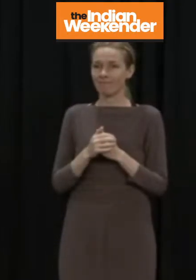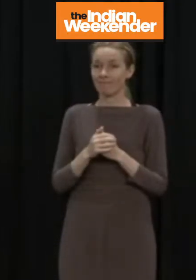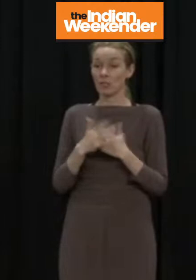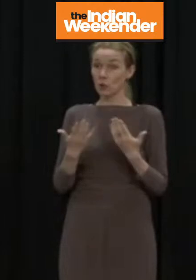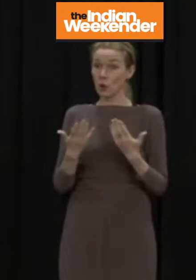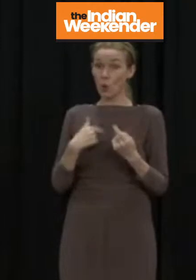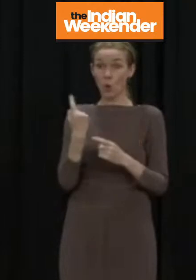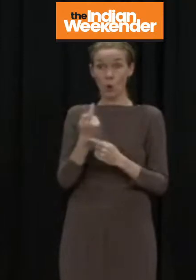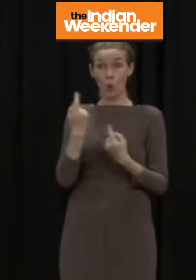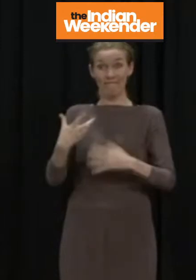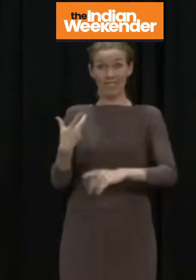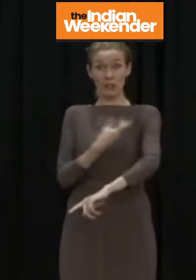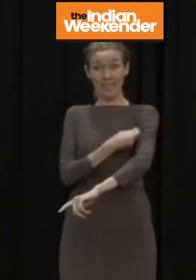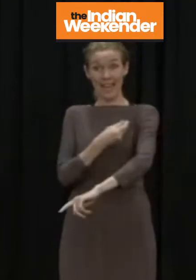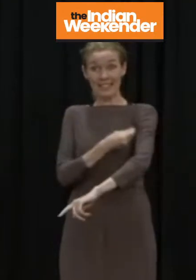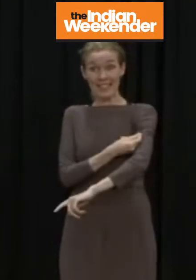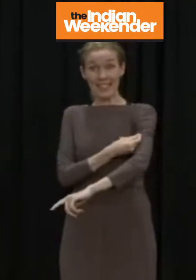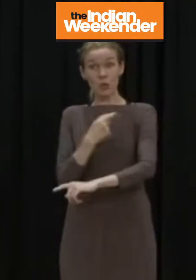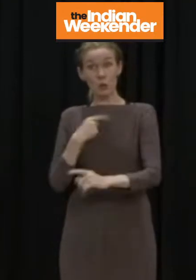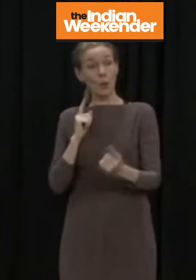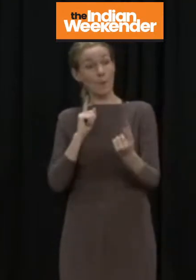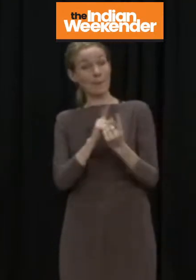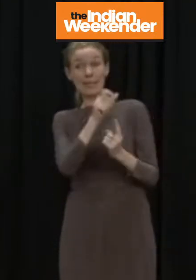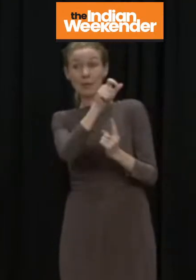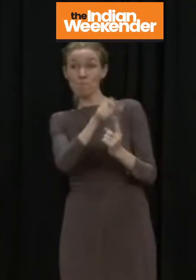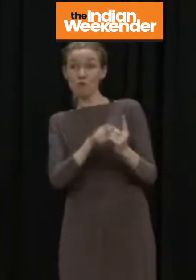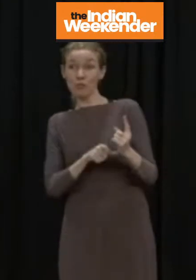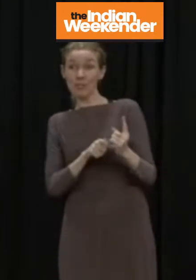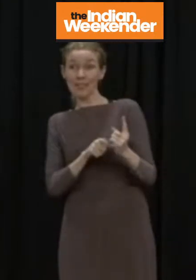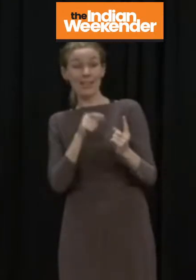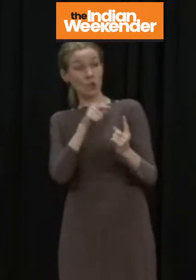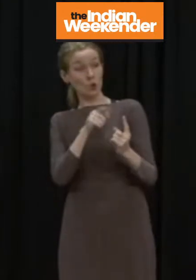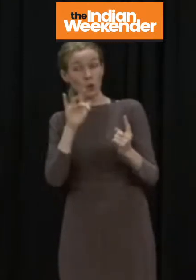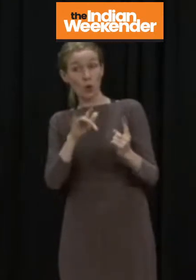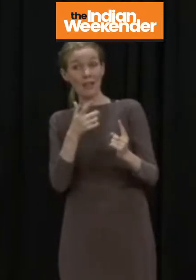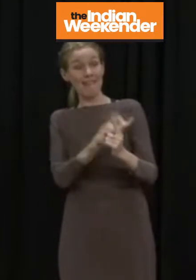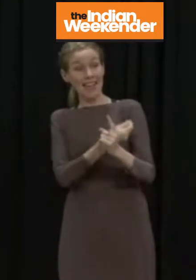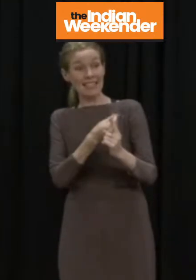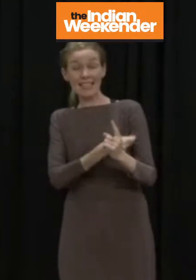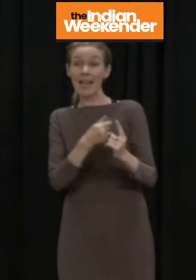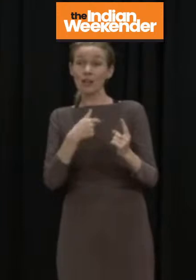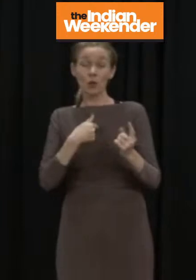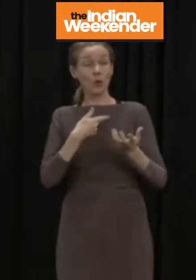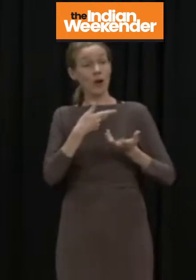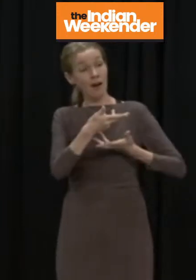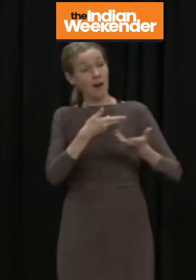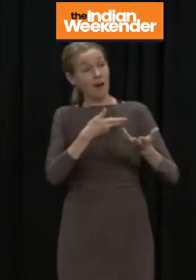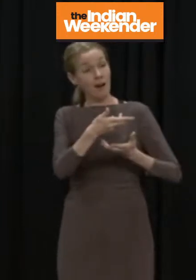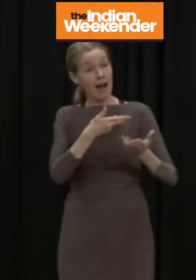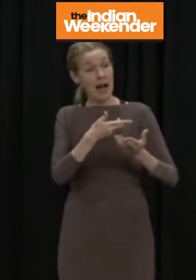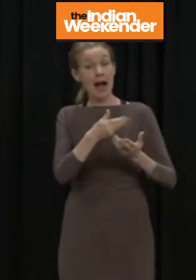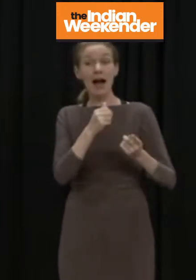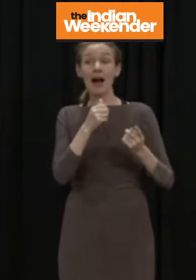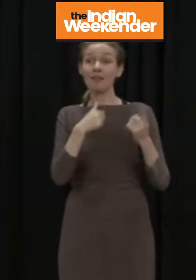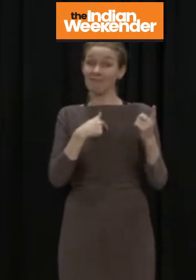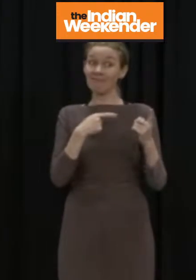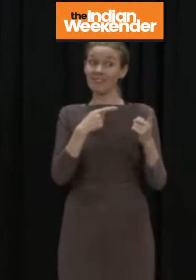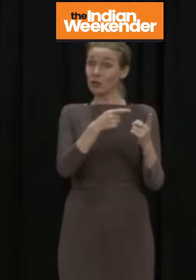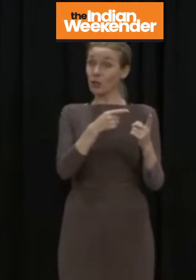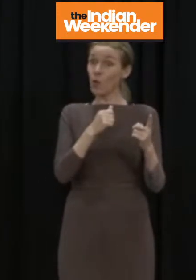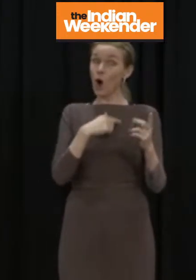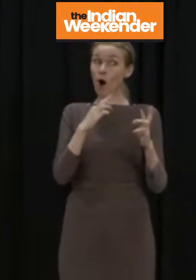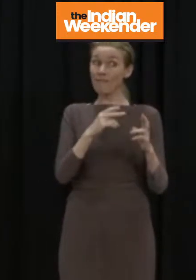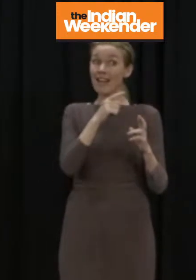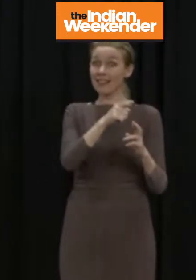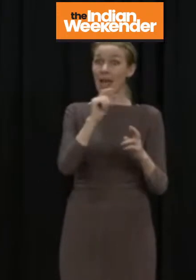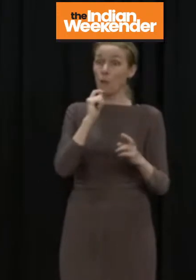yet been, only 1 out of 4 people who have been vaccinated need to bring one person in who hasn't been vaccinated, and we have 100%